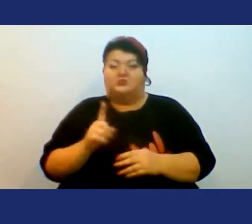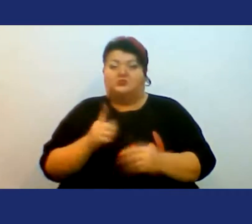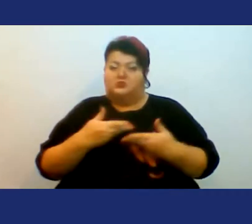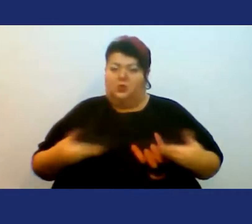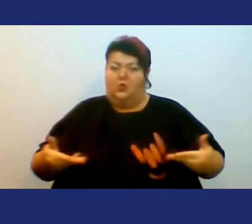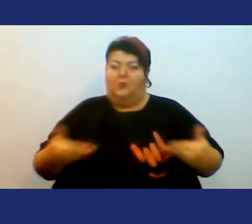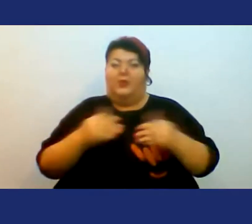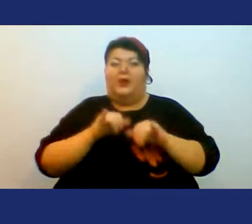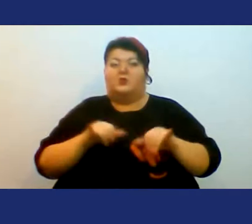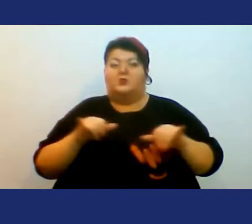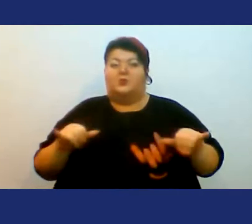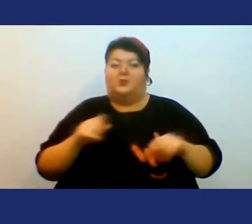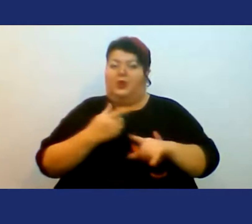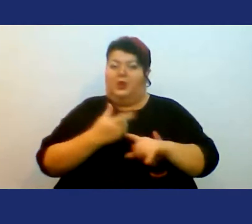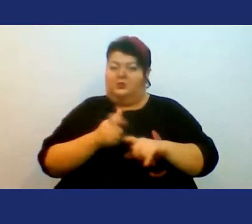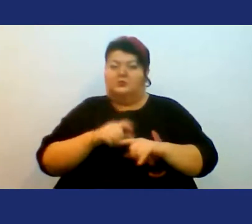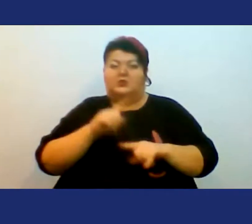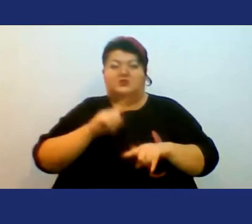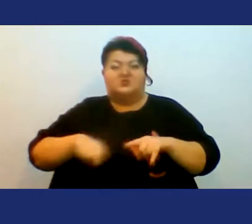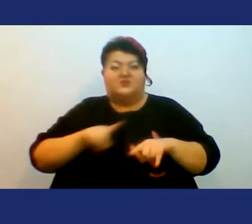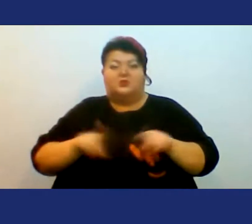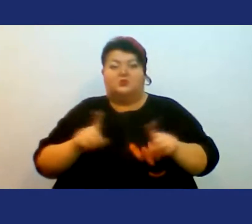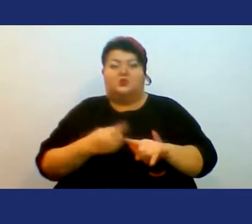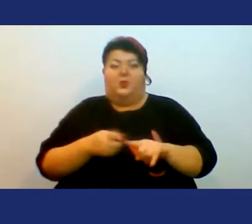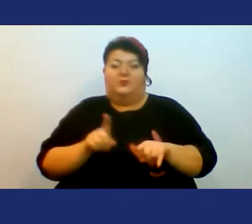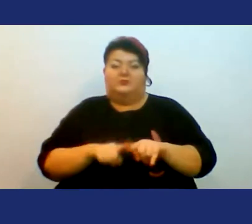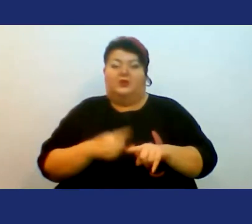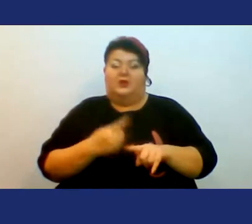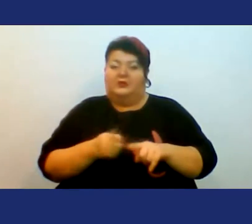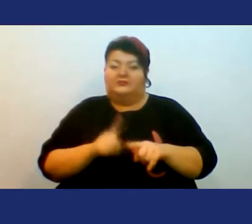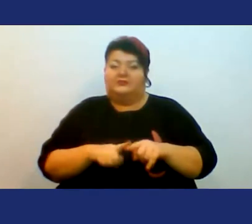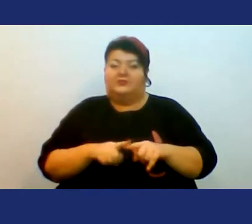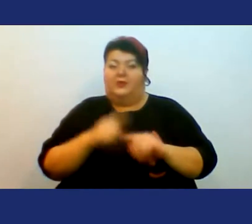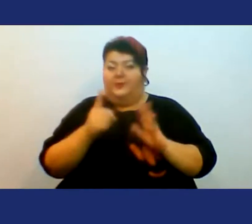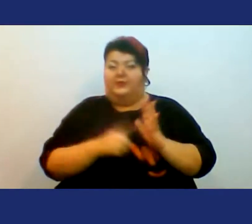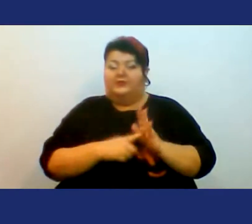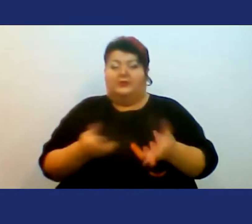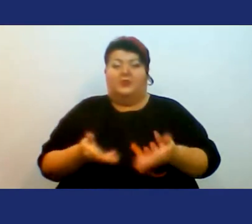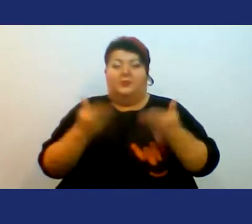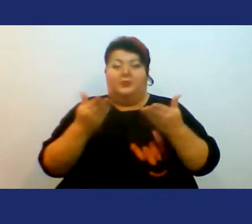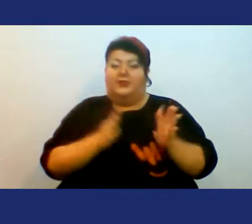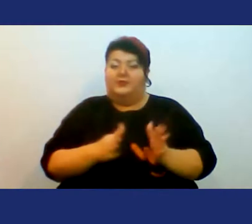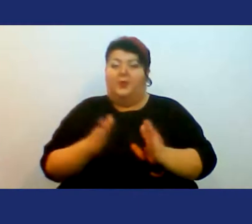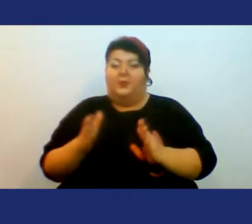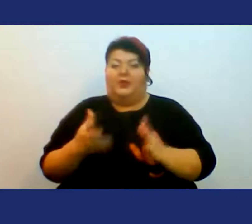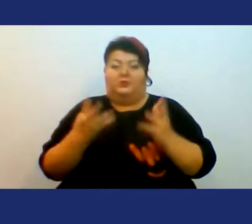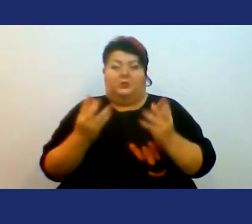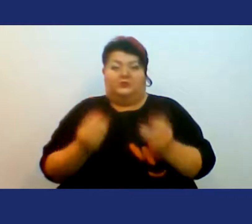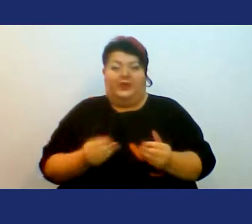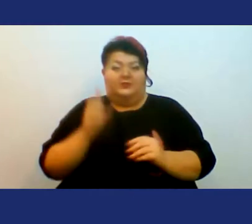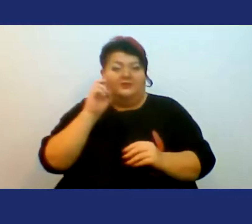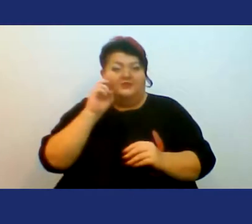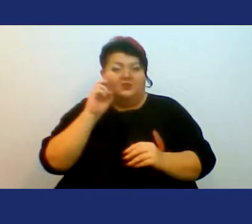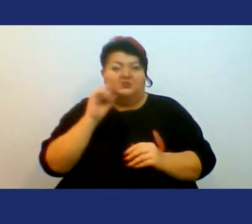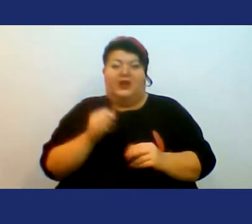disabilities, guardianship, and other things, allow me to state that we